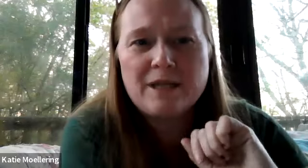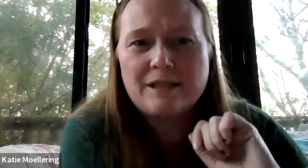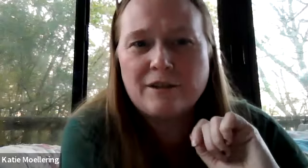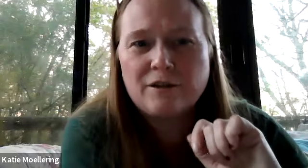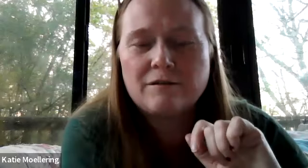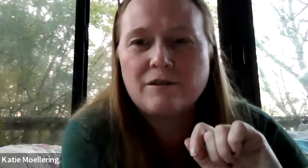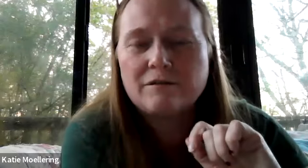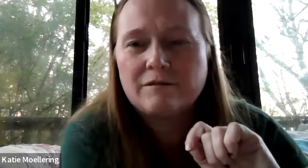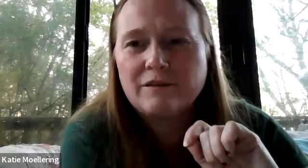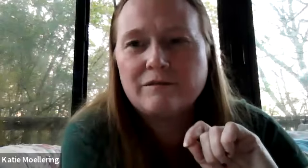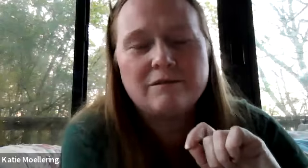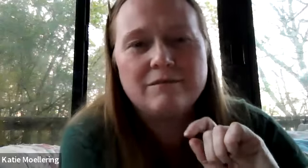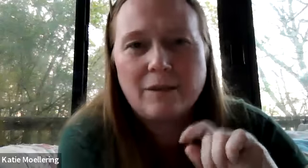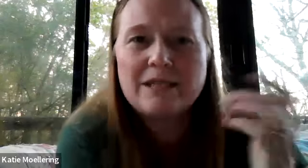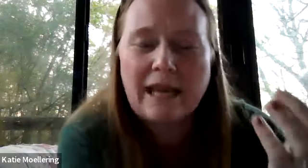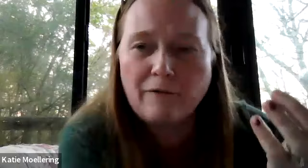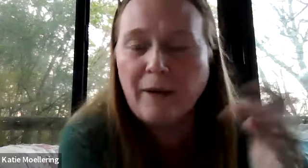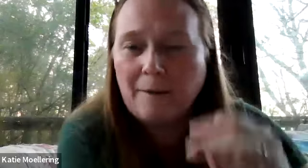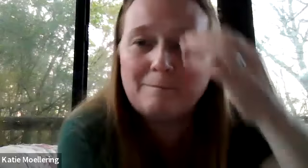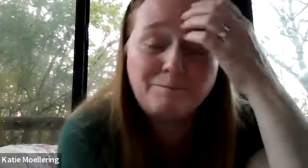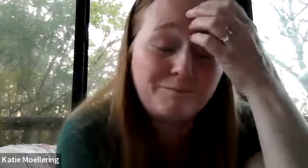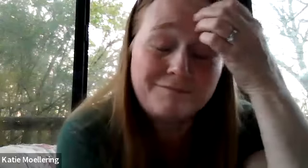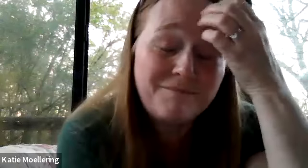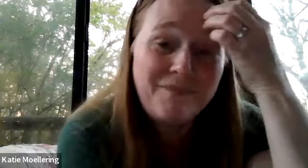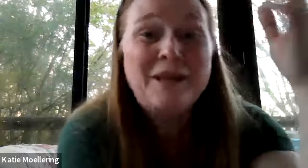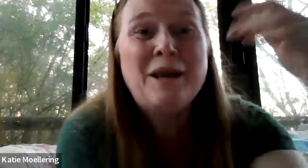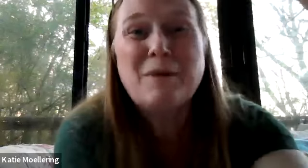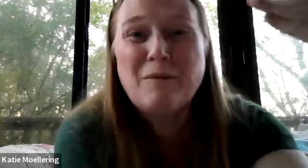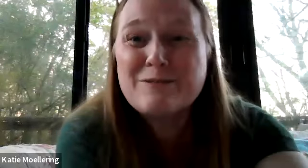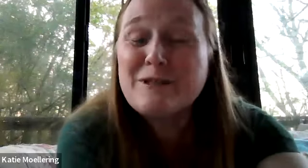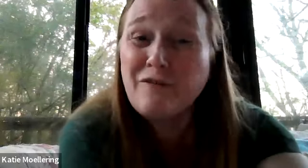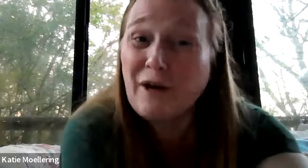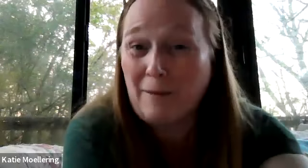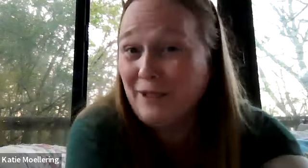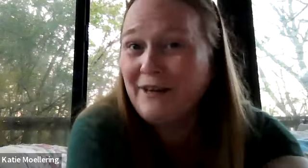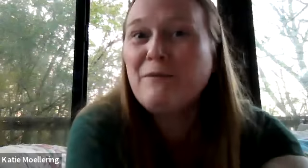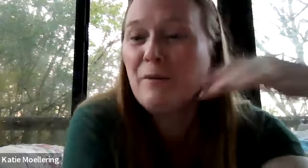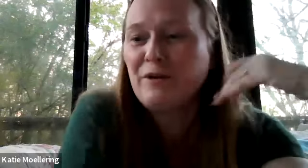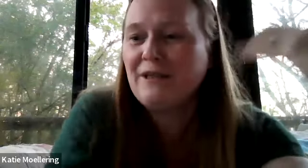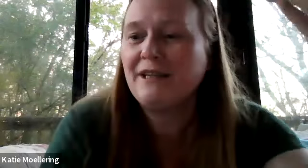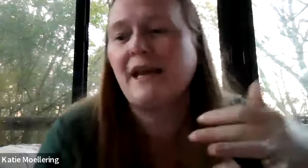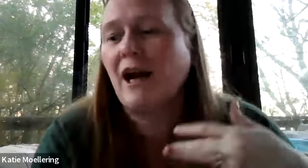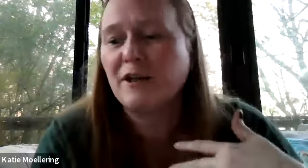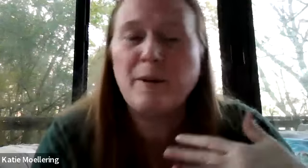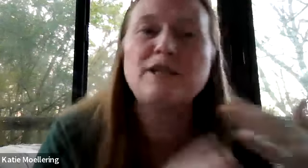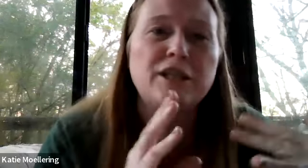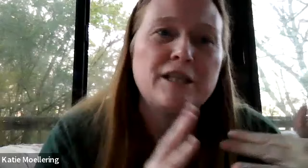because it's the alphabet. But once we do vocabulary, where we're doing things like occupations